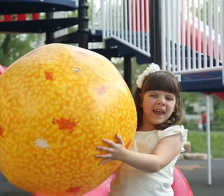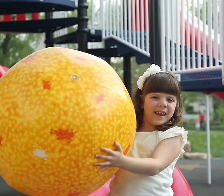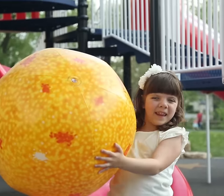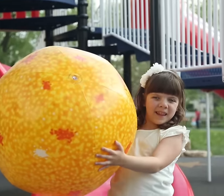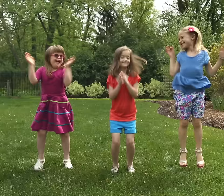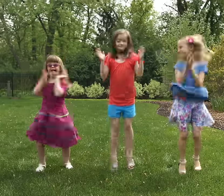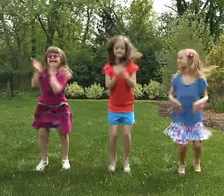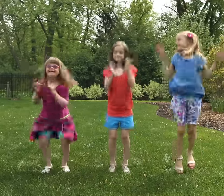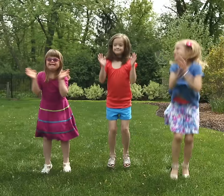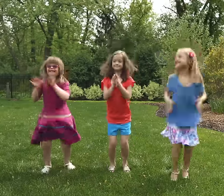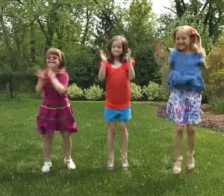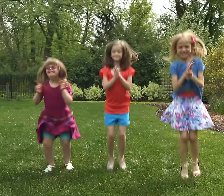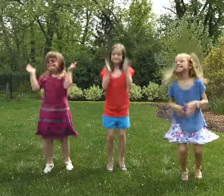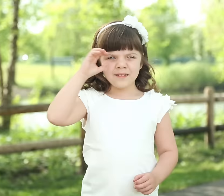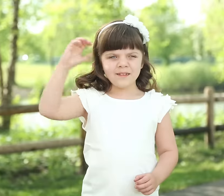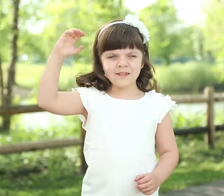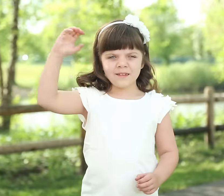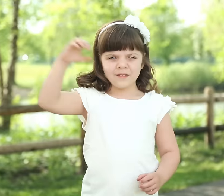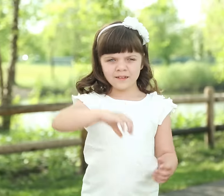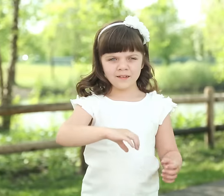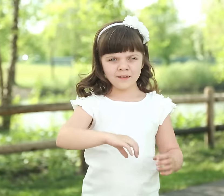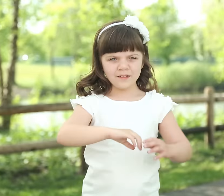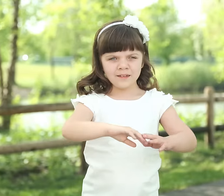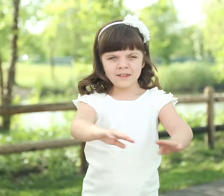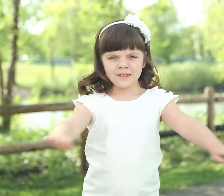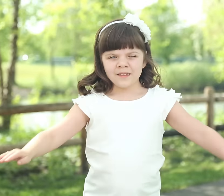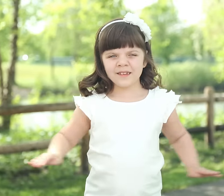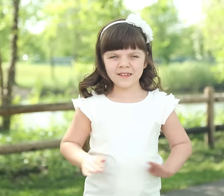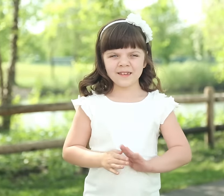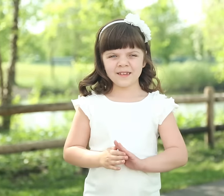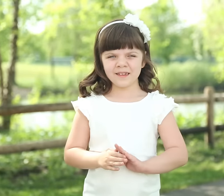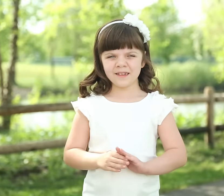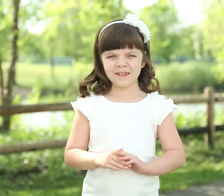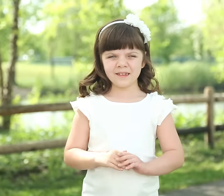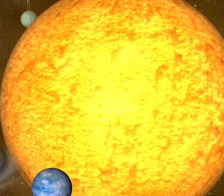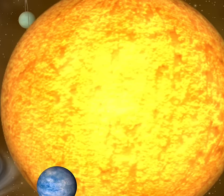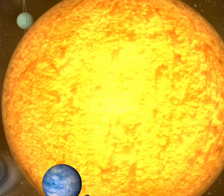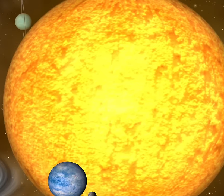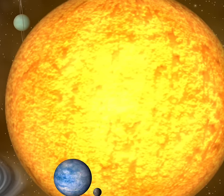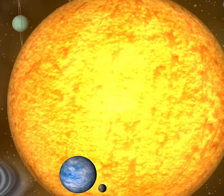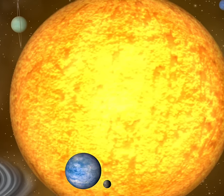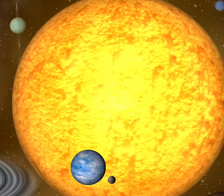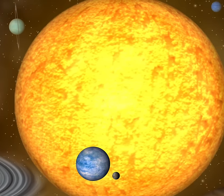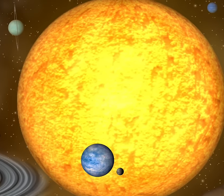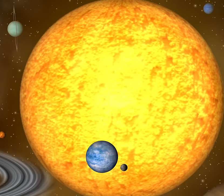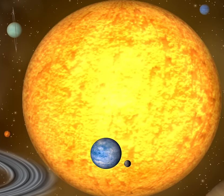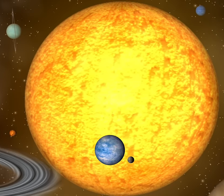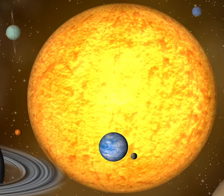Thing of all in our solar system. The sun has so much gravity, it keeps